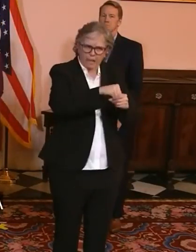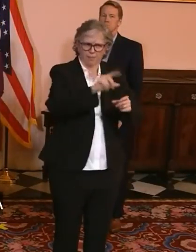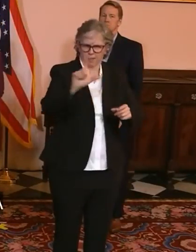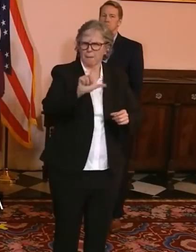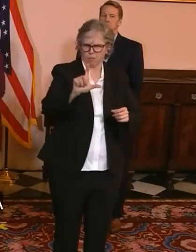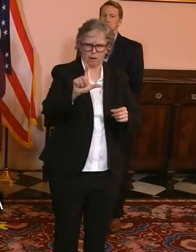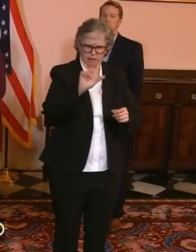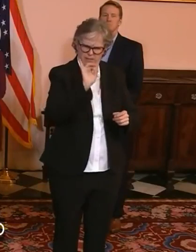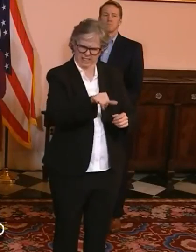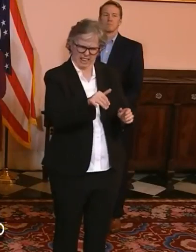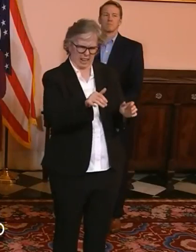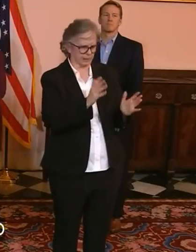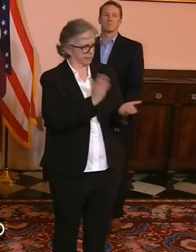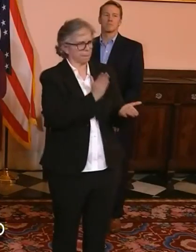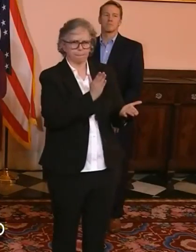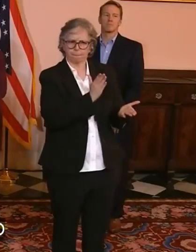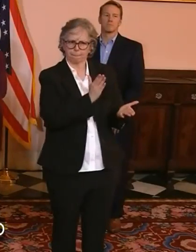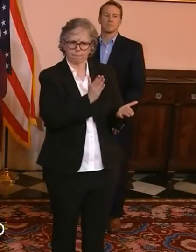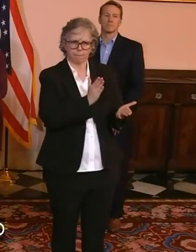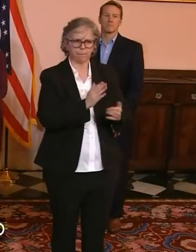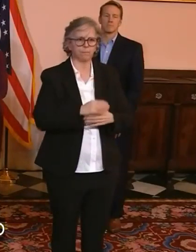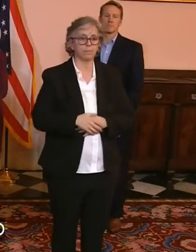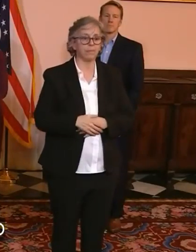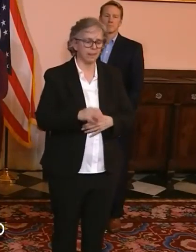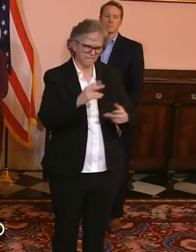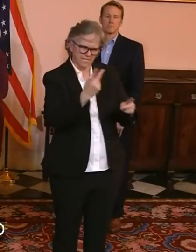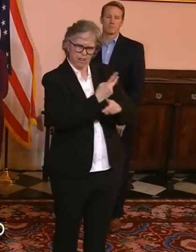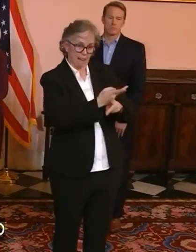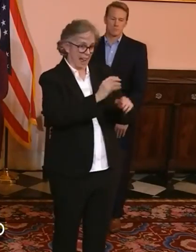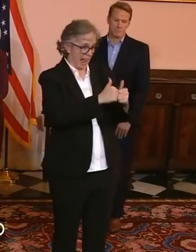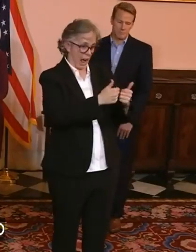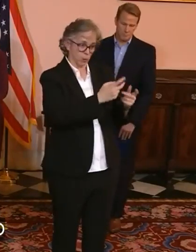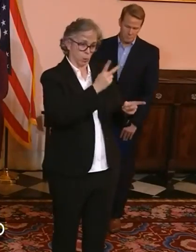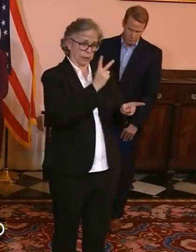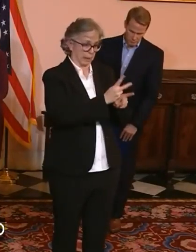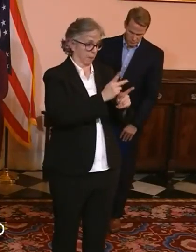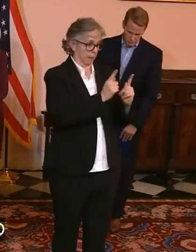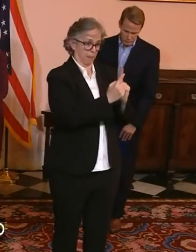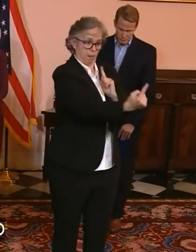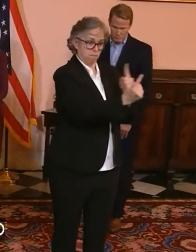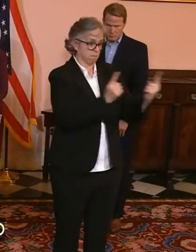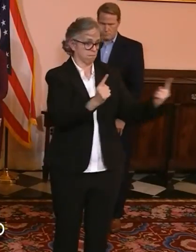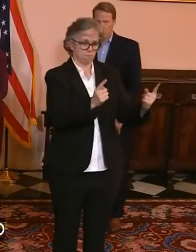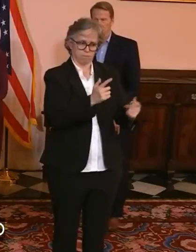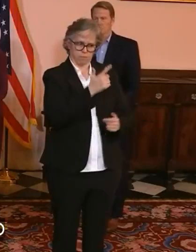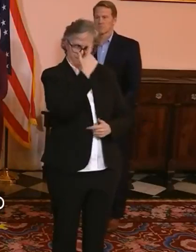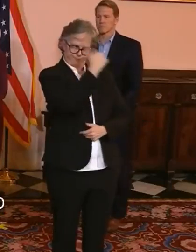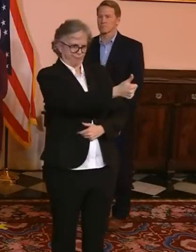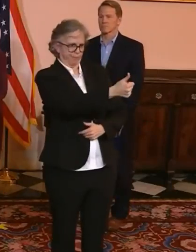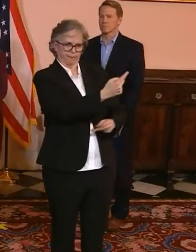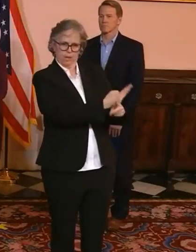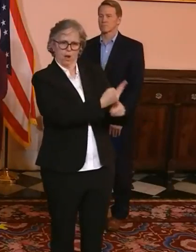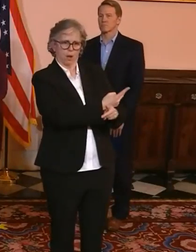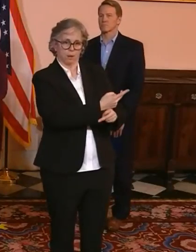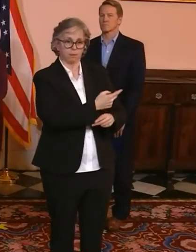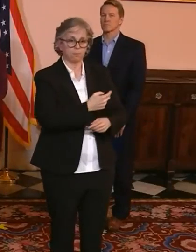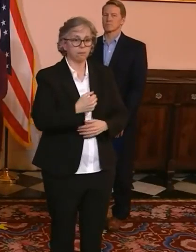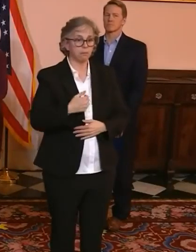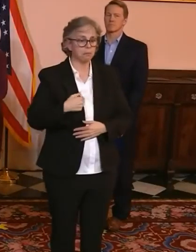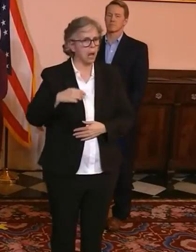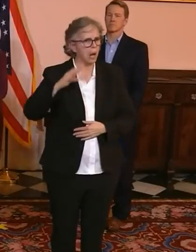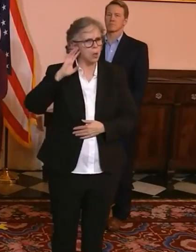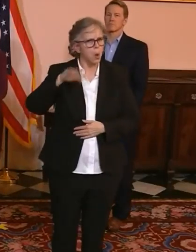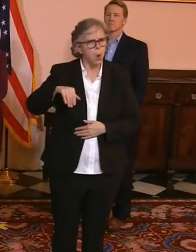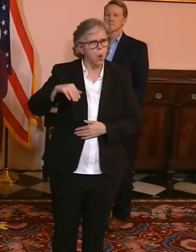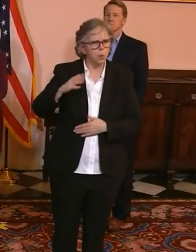We're going to let them figure out how to distance people. Some libraries, I believe, will close from talking to them,